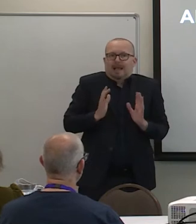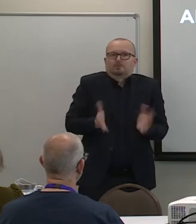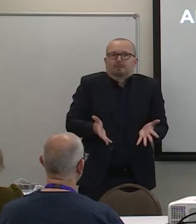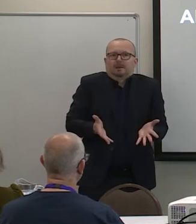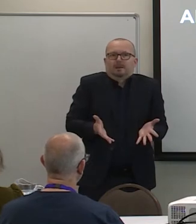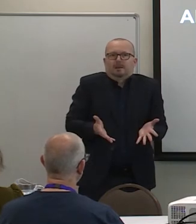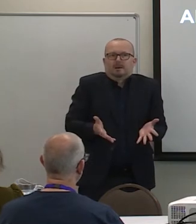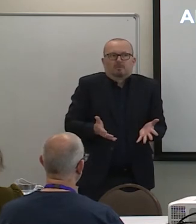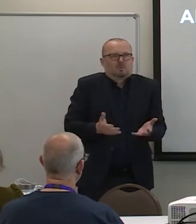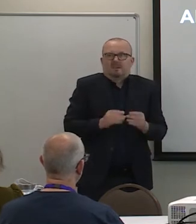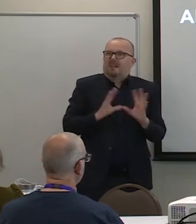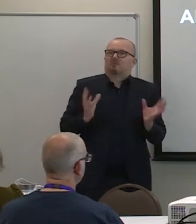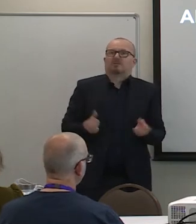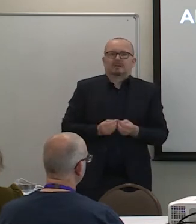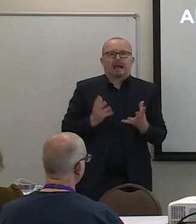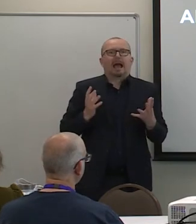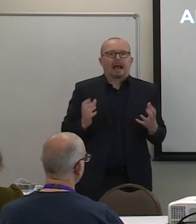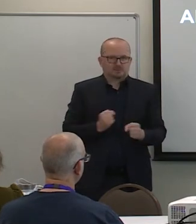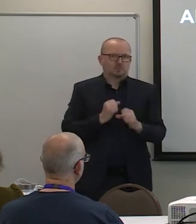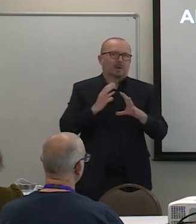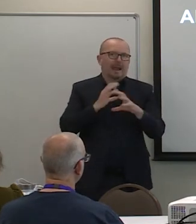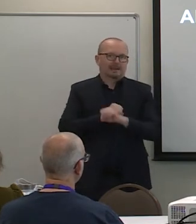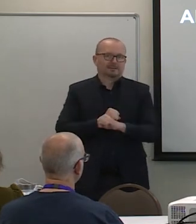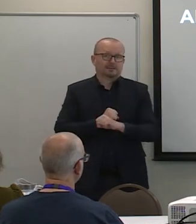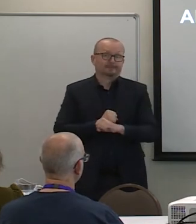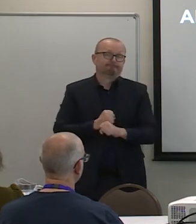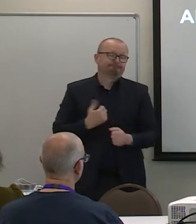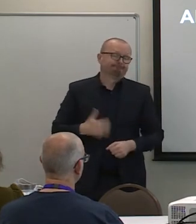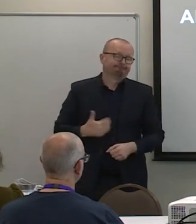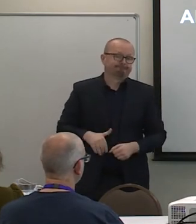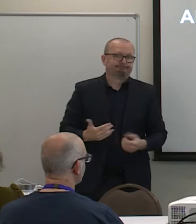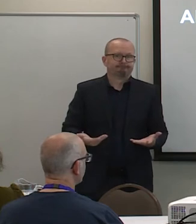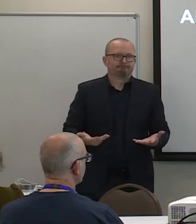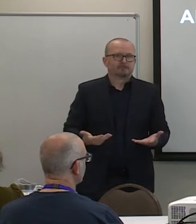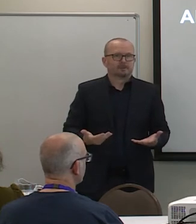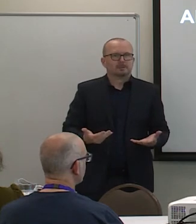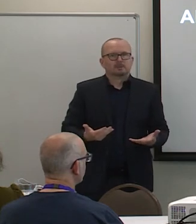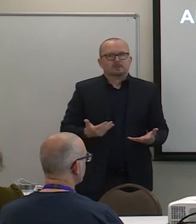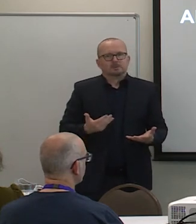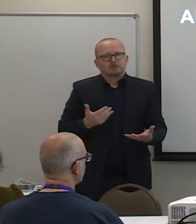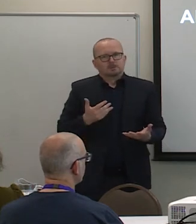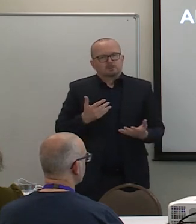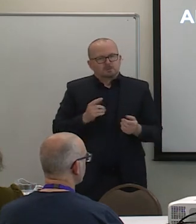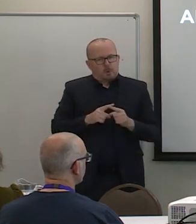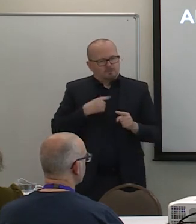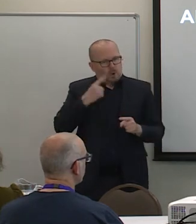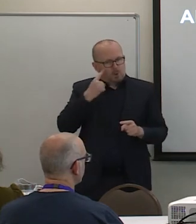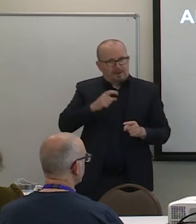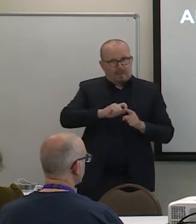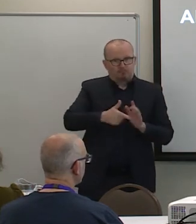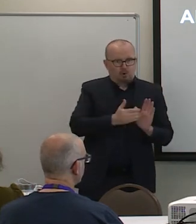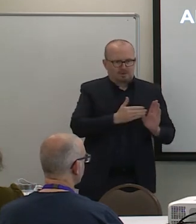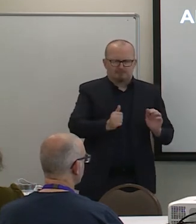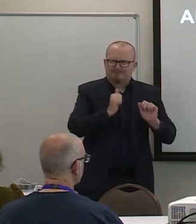things must end and it hurts. So as we've been in that sort of period, trying to figure this out and trying to understand it and reflect on those